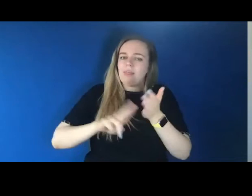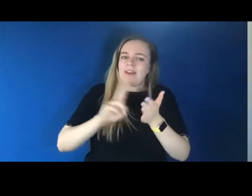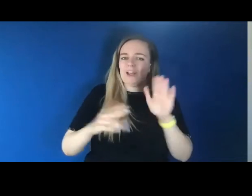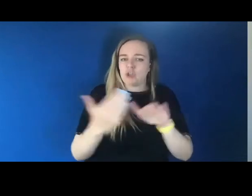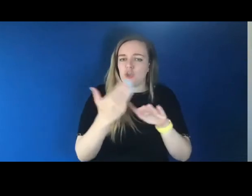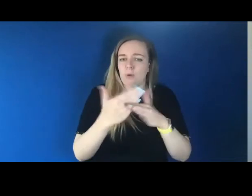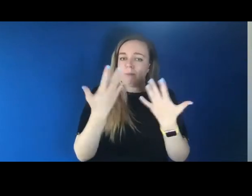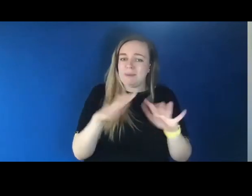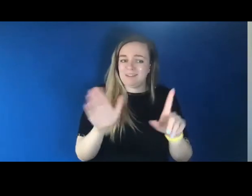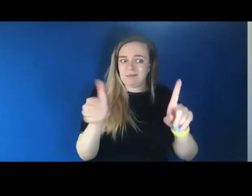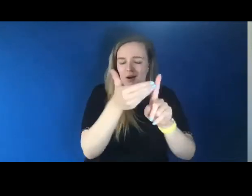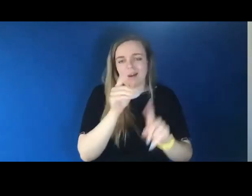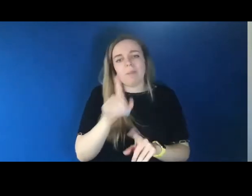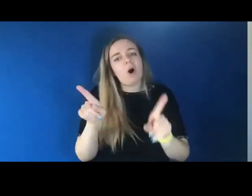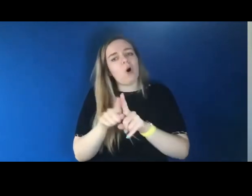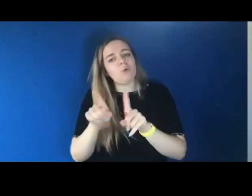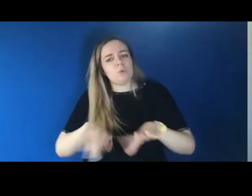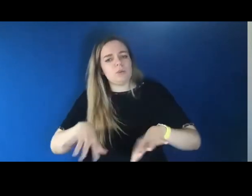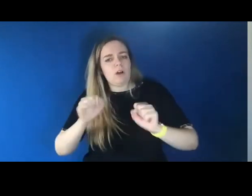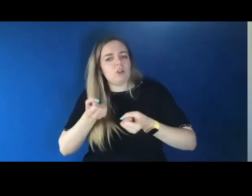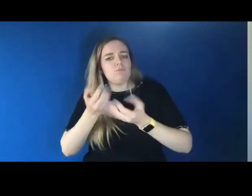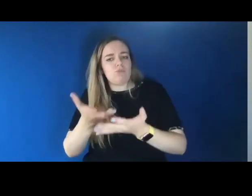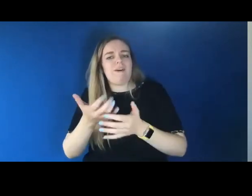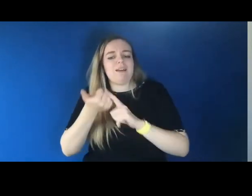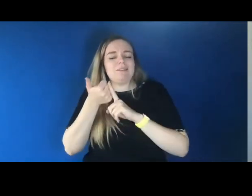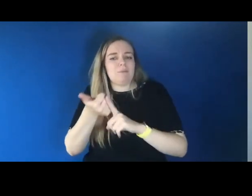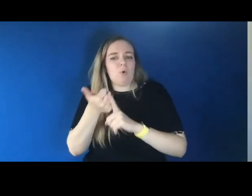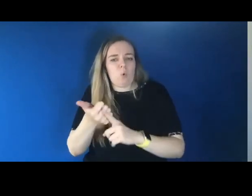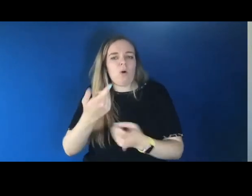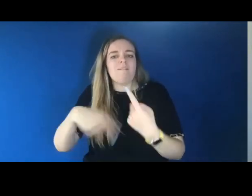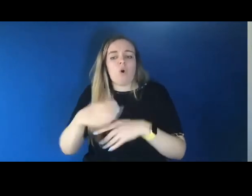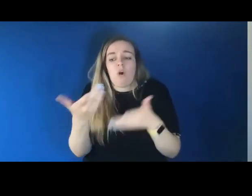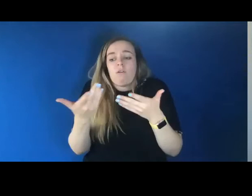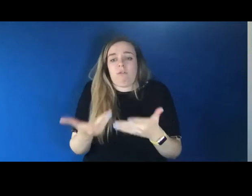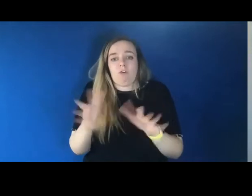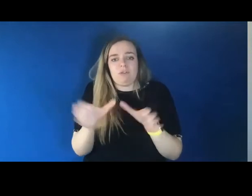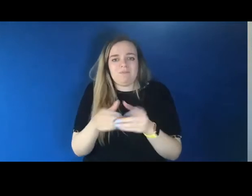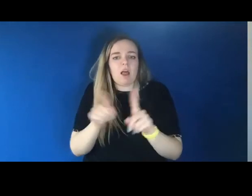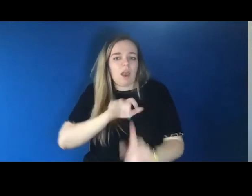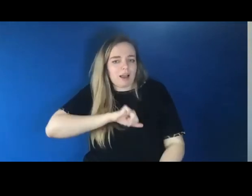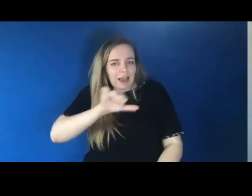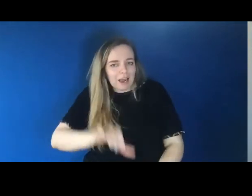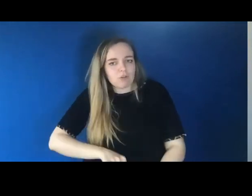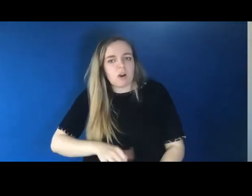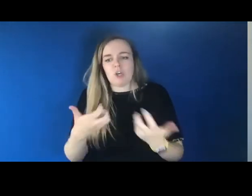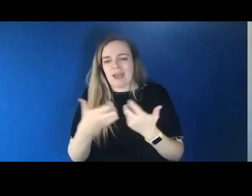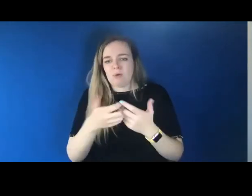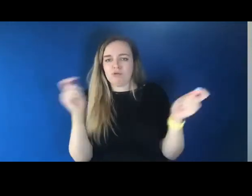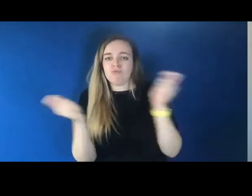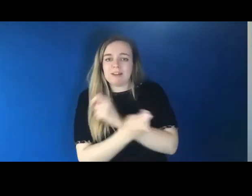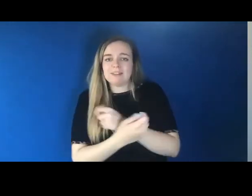loss, but also by starting to provide the support for existing sectors like agriculture to transition.